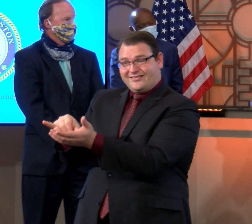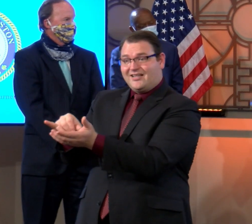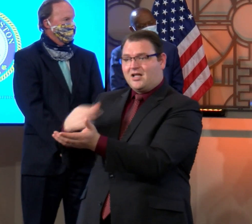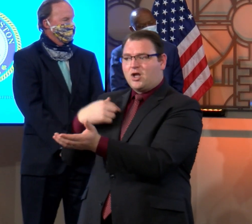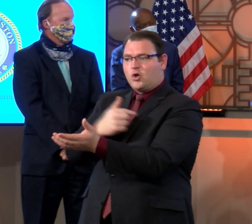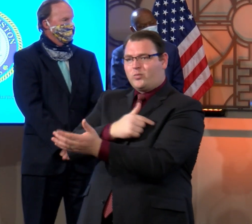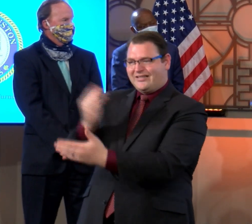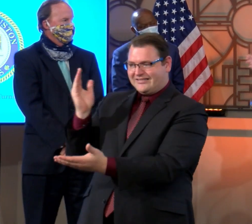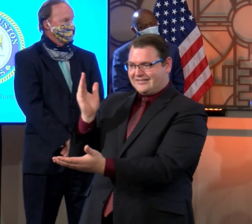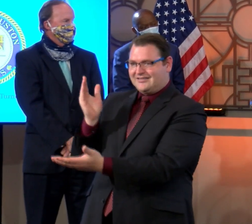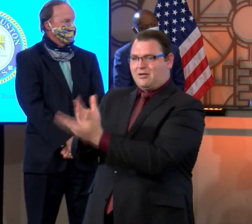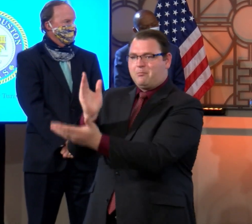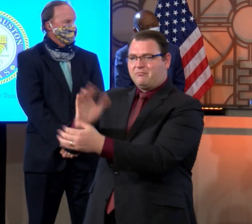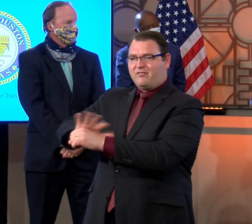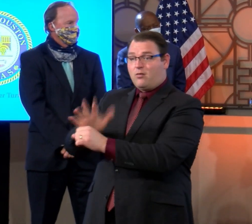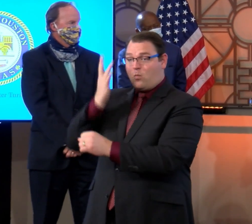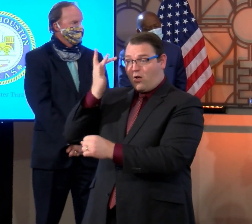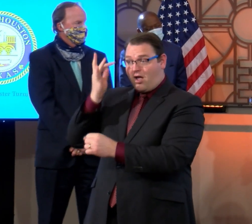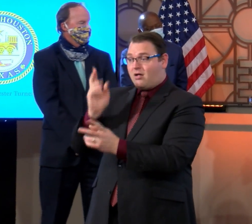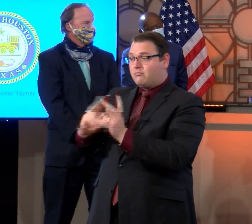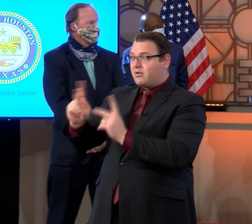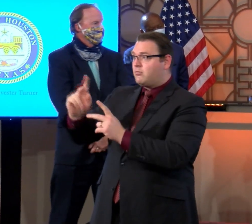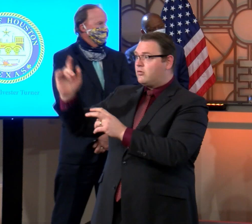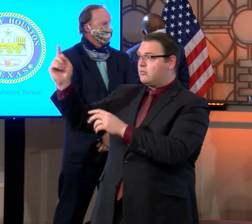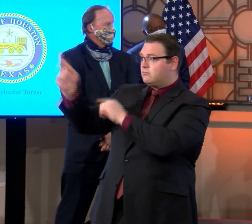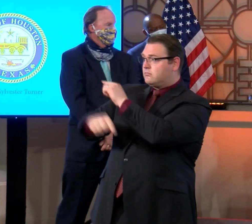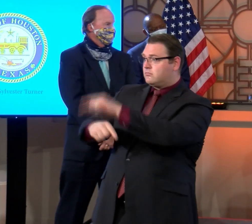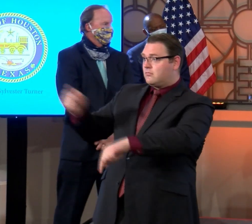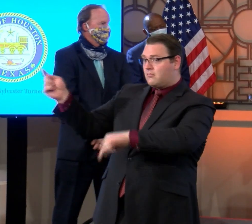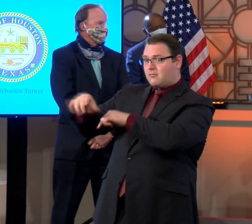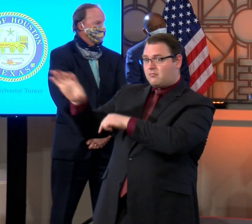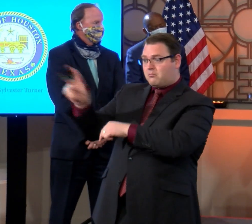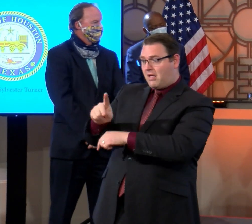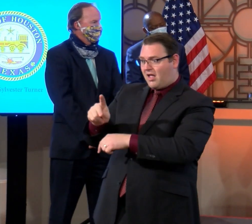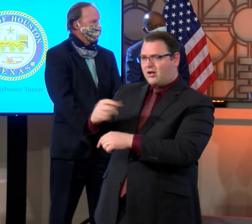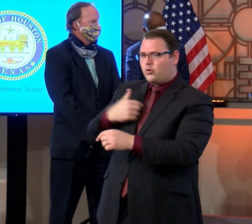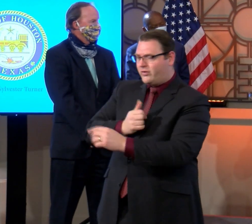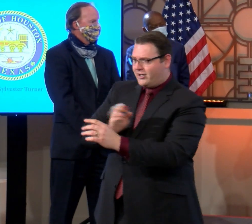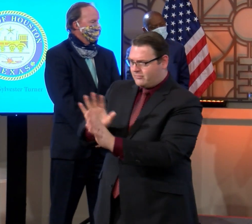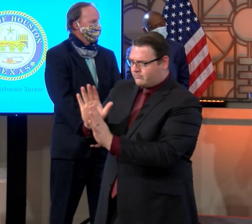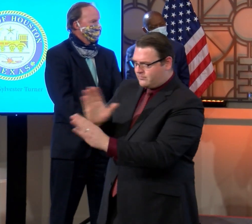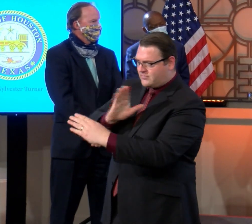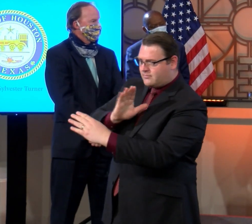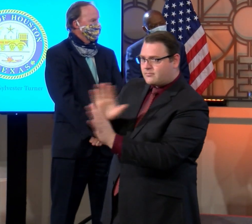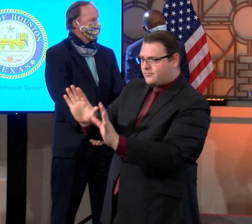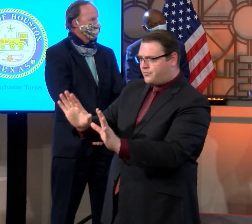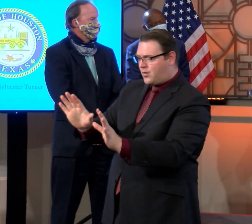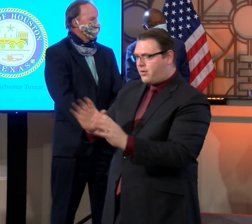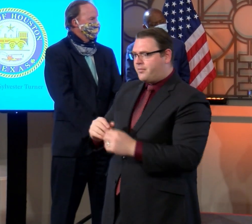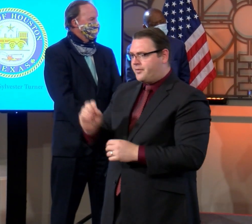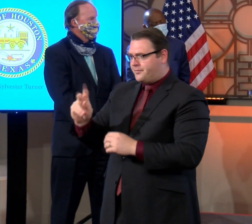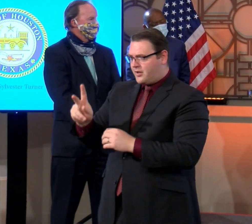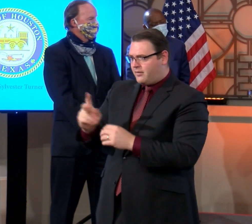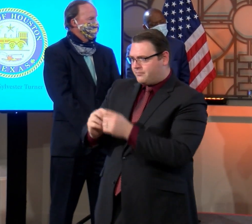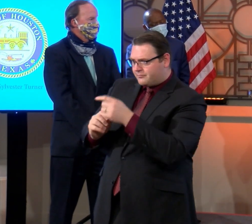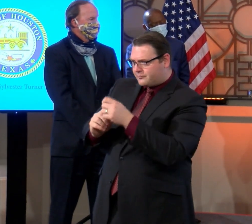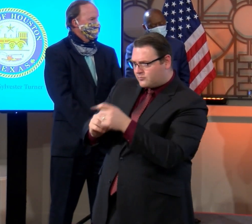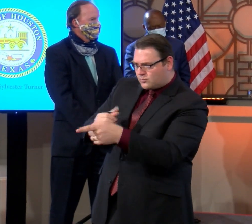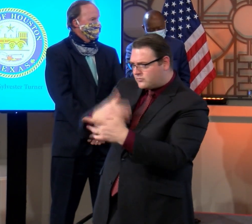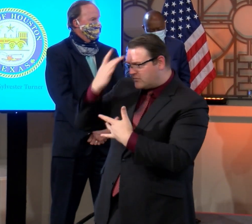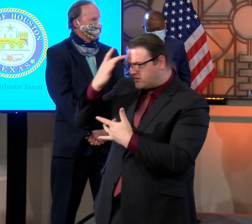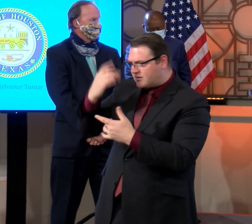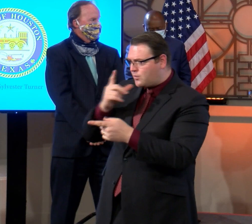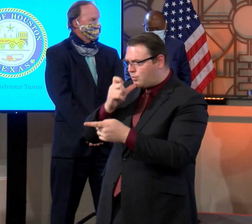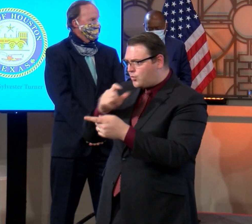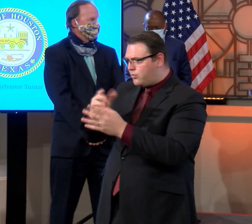contact tracing at that point because the folks came back from the Egyptian river cruise and one of them was ill and tested positive. And so in conversation